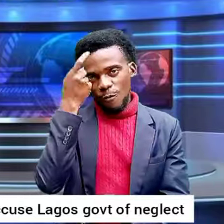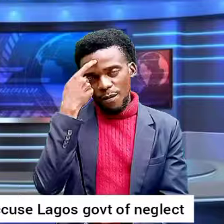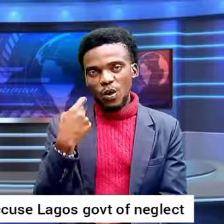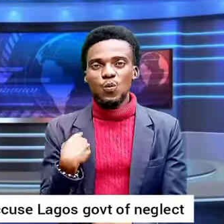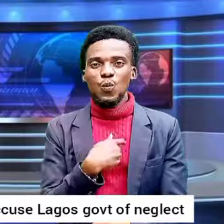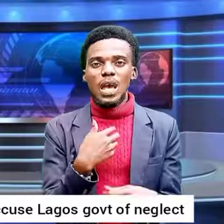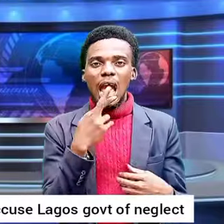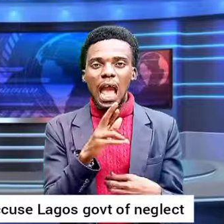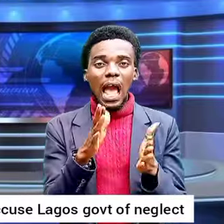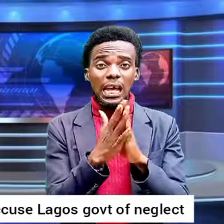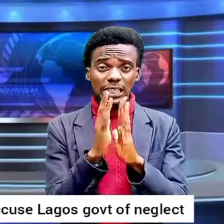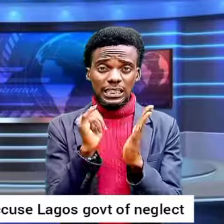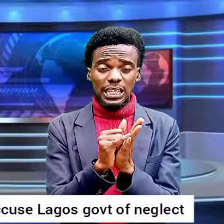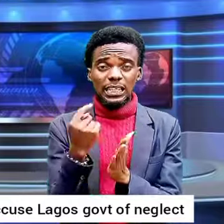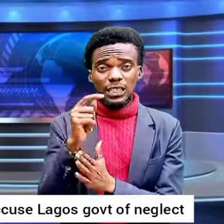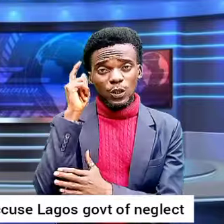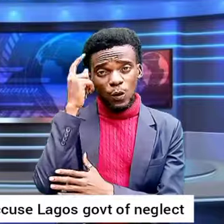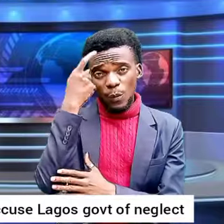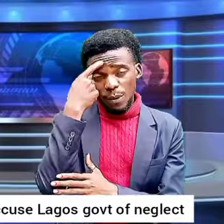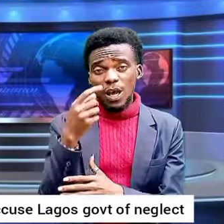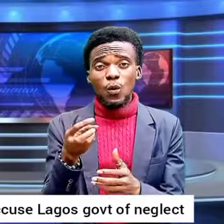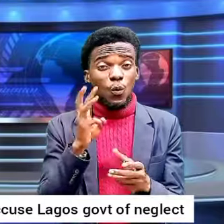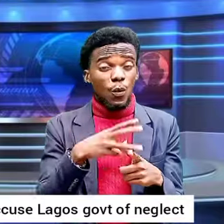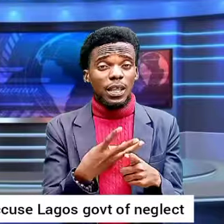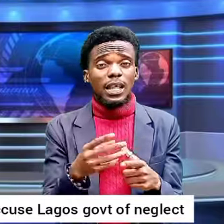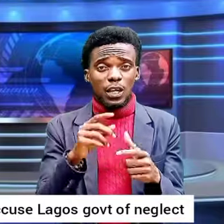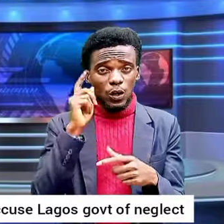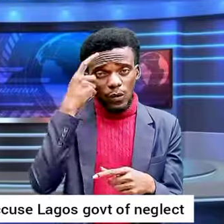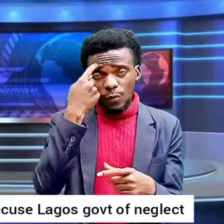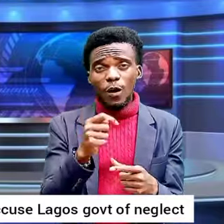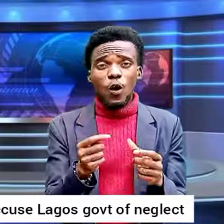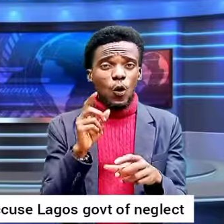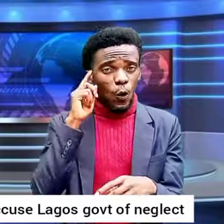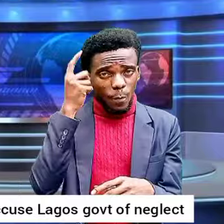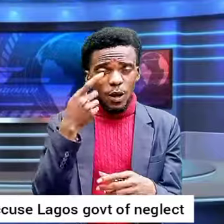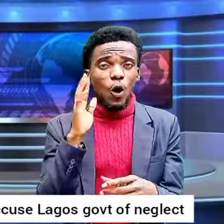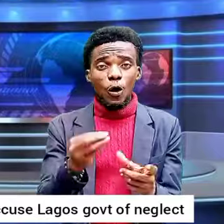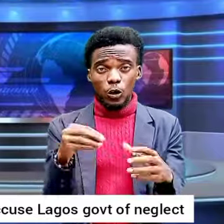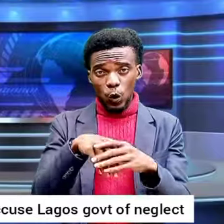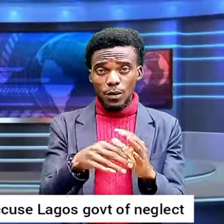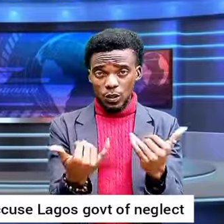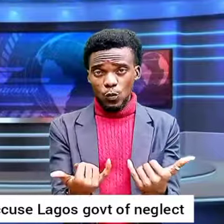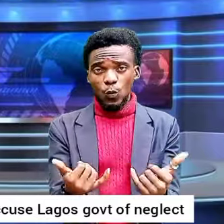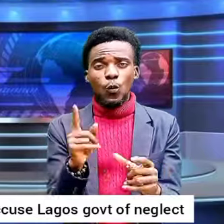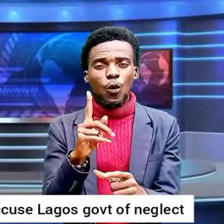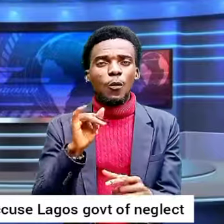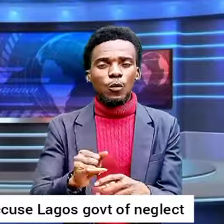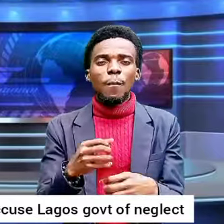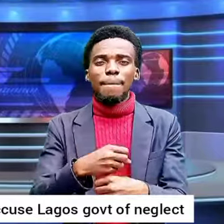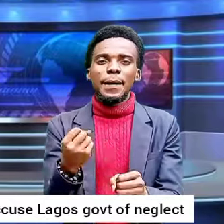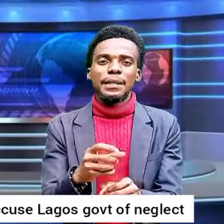We are demanding that the government, whether the current government or the incoming ones, to set up these disability offices at the